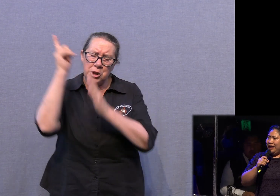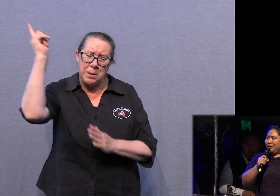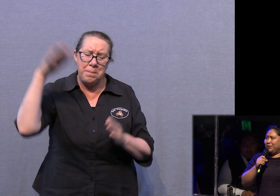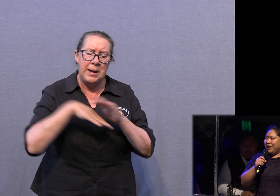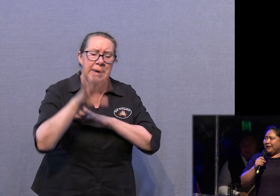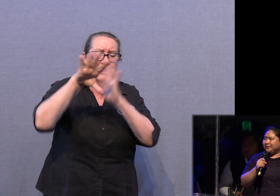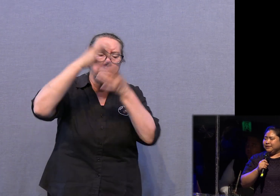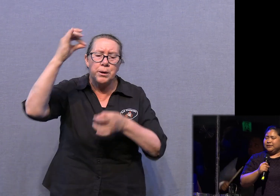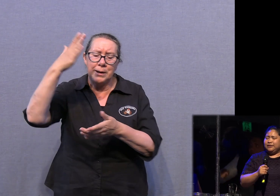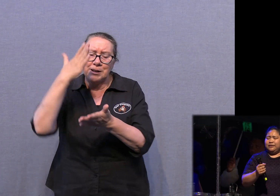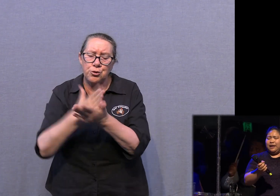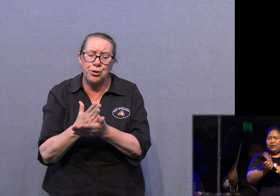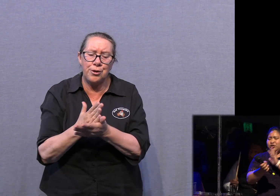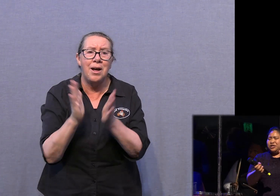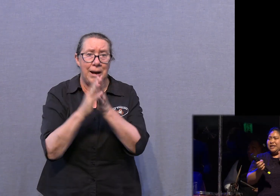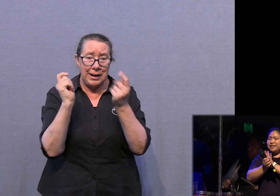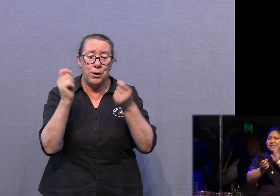truth. Hallelujah.